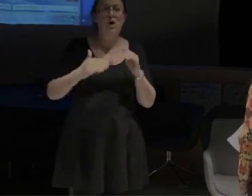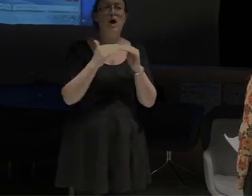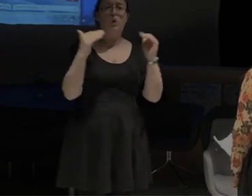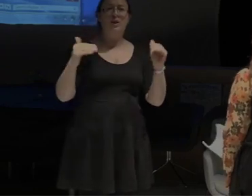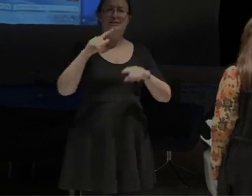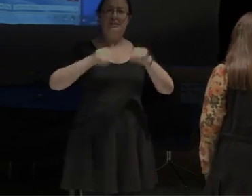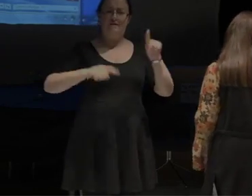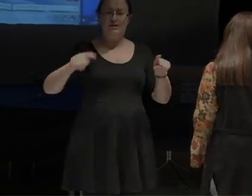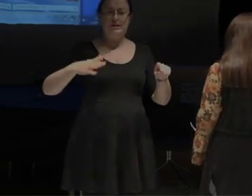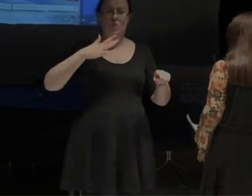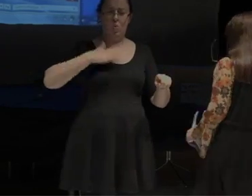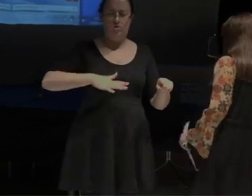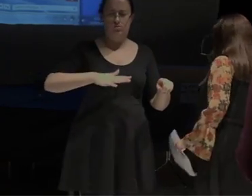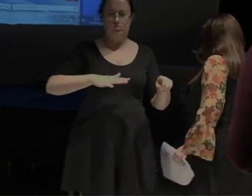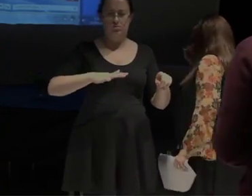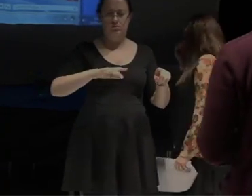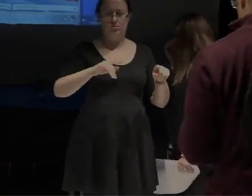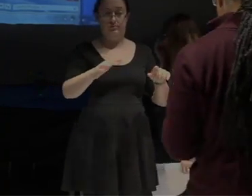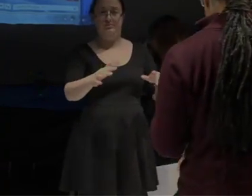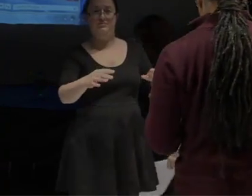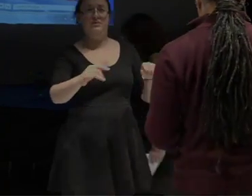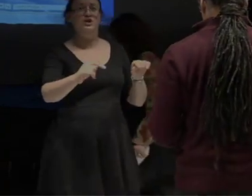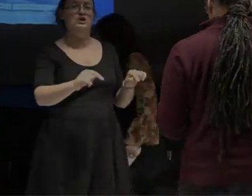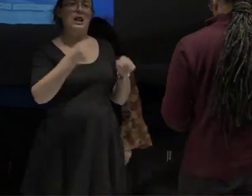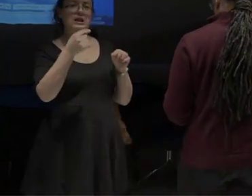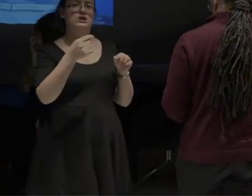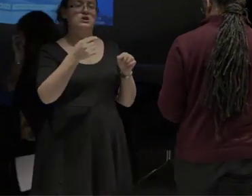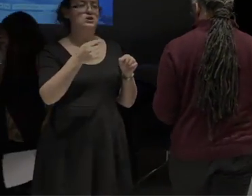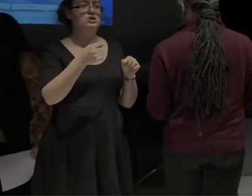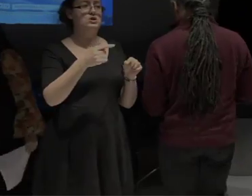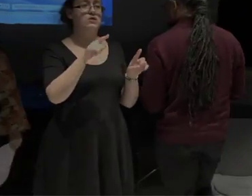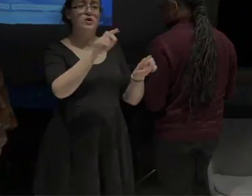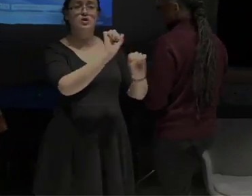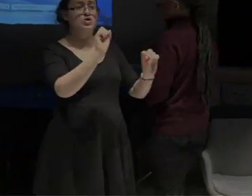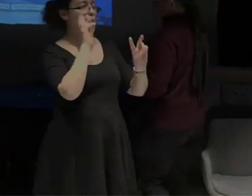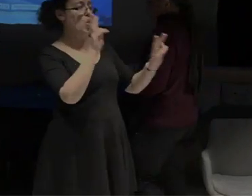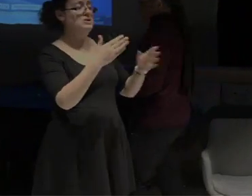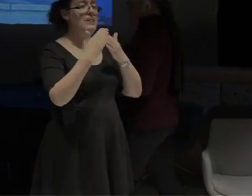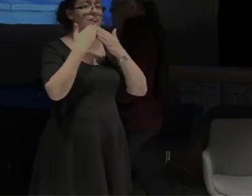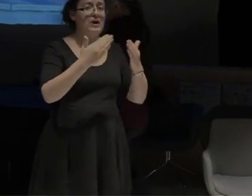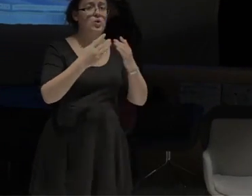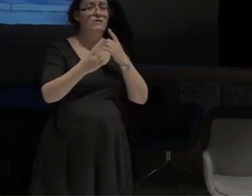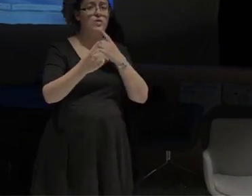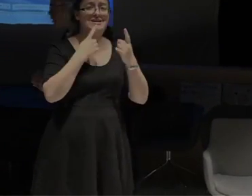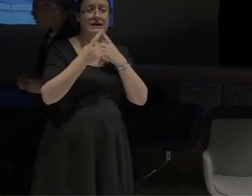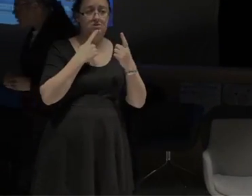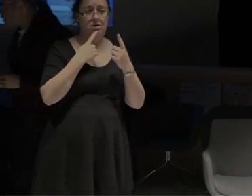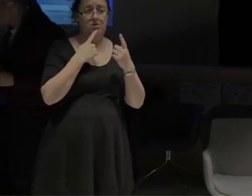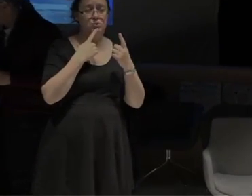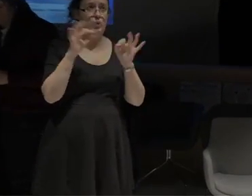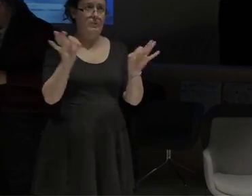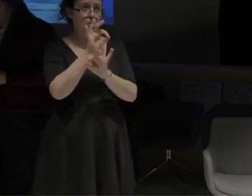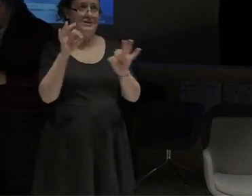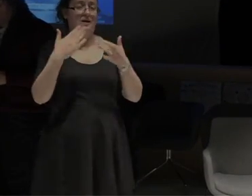diversity, we really want people to challenge us and come back about it. So if you've not watched Thank You for the Data to the tune of ABBA's Thank You for the